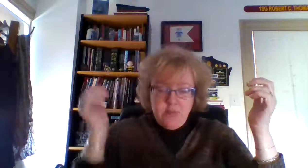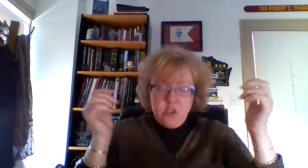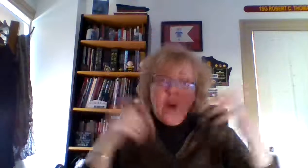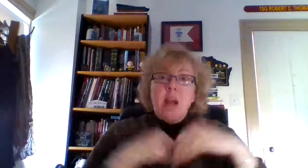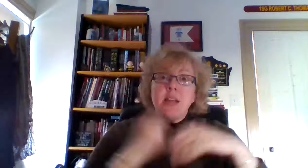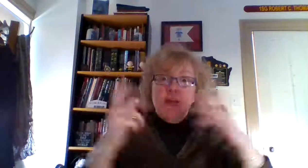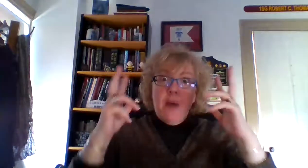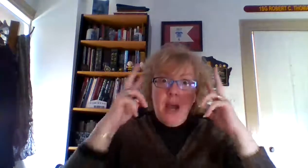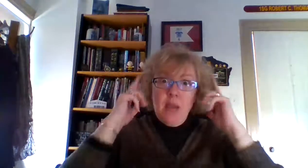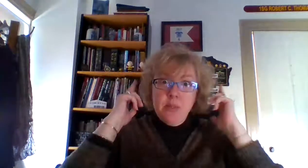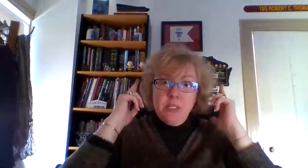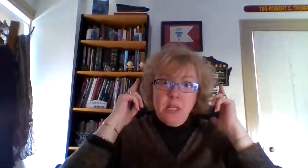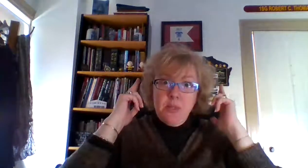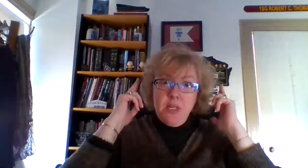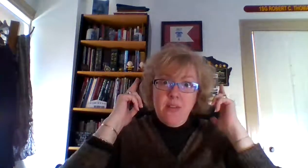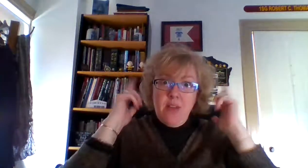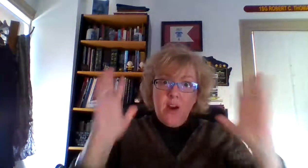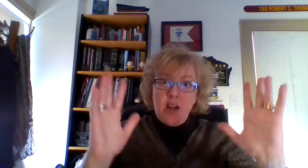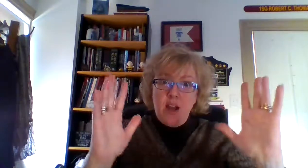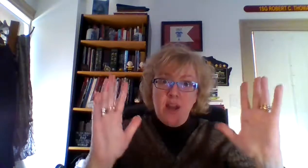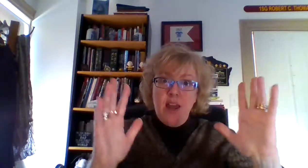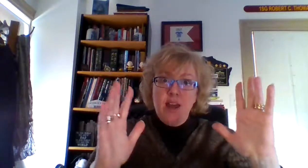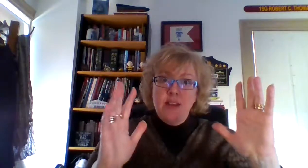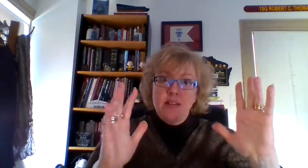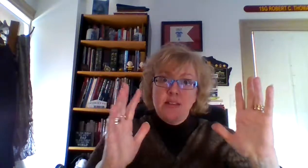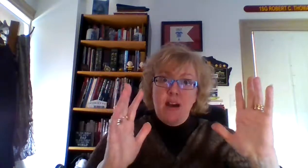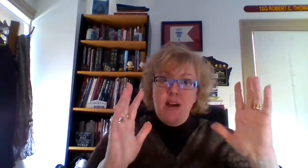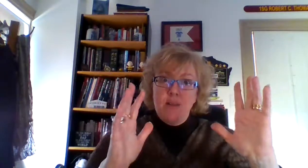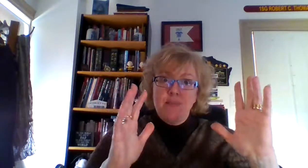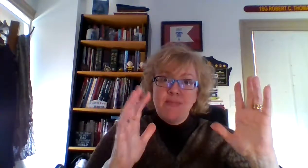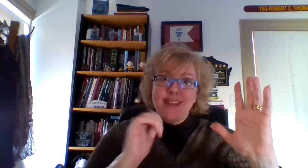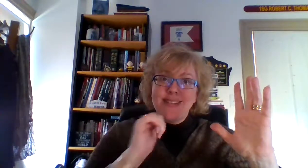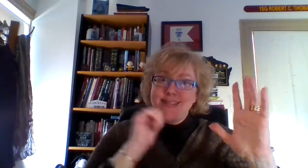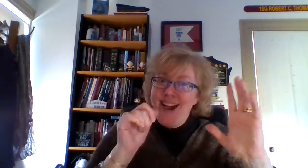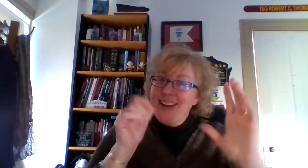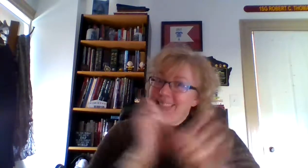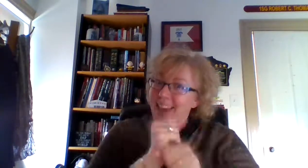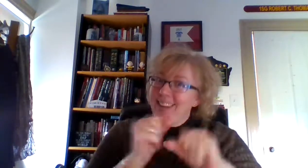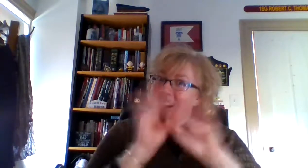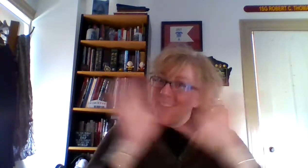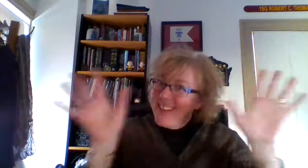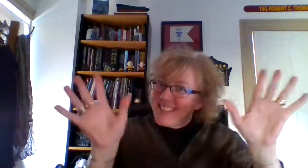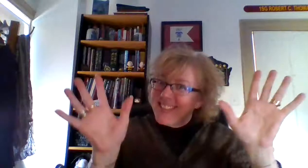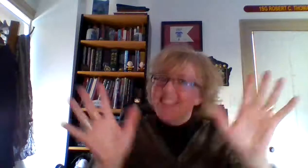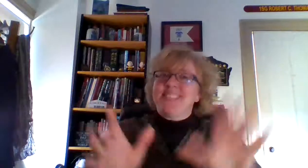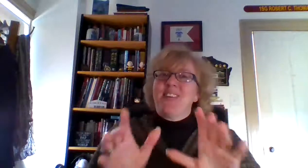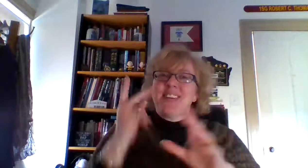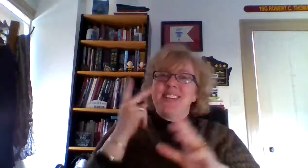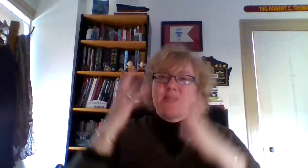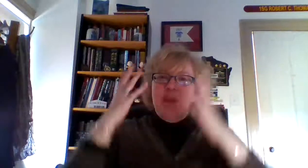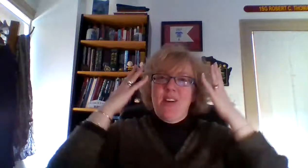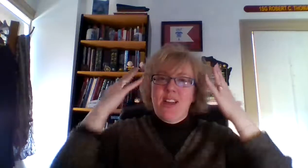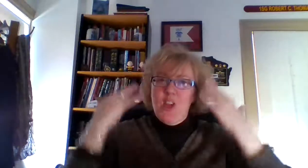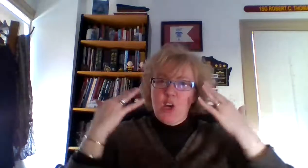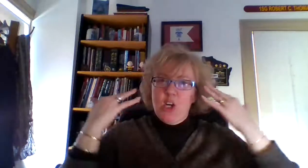Sorry, guys. I was in desperately need of a haircut and did not get it, obviously. So you're going to see my hair get longer and